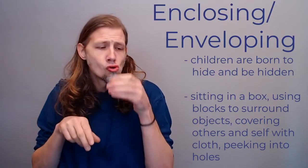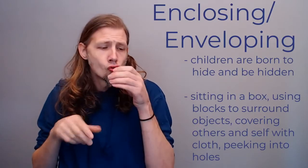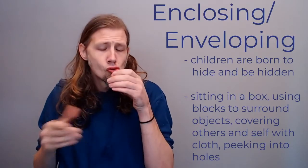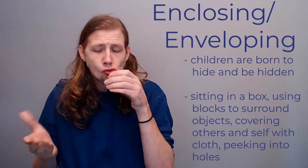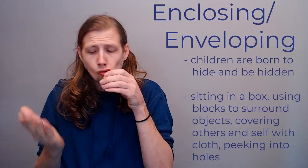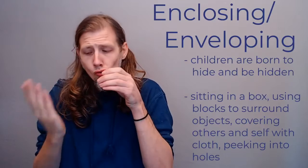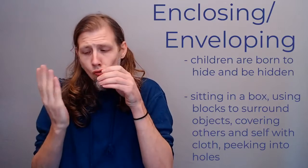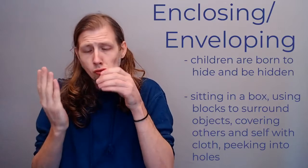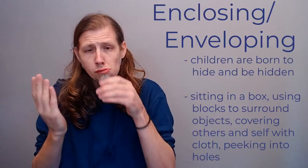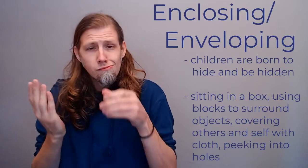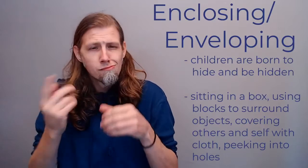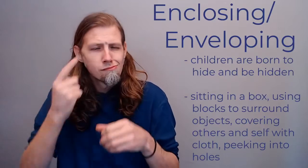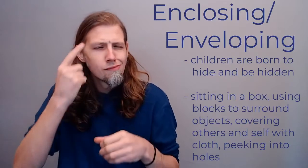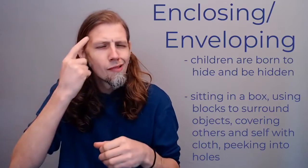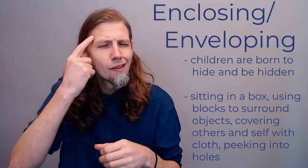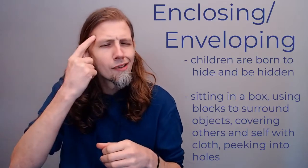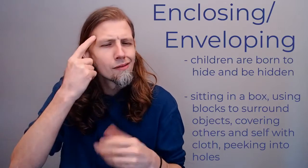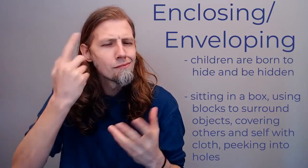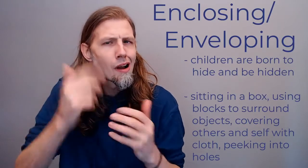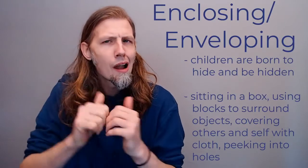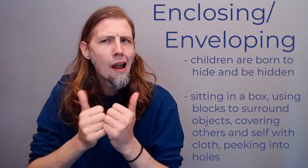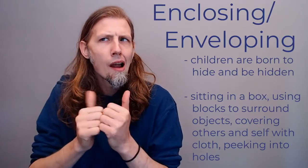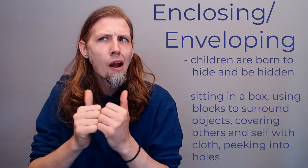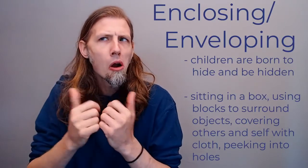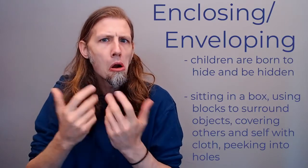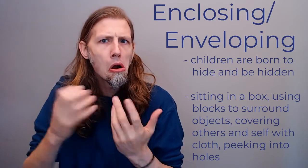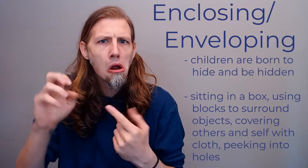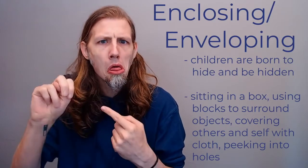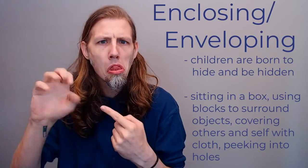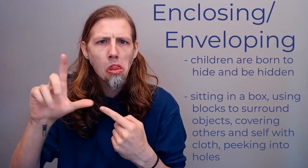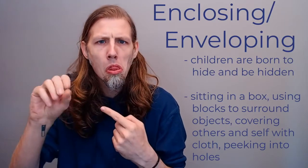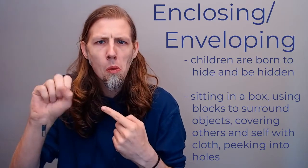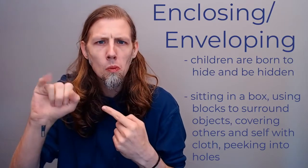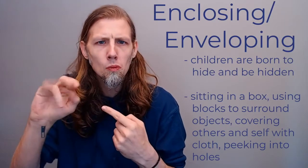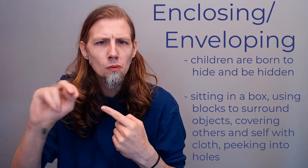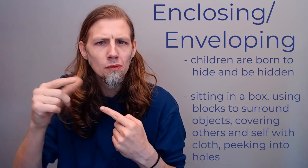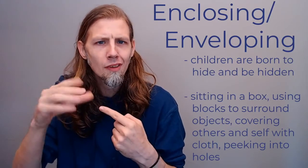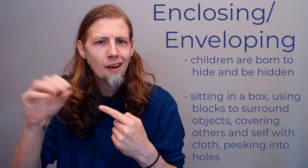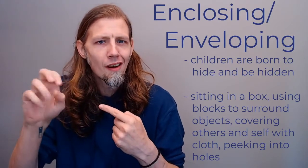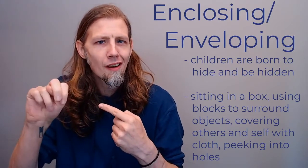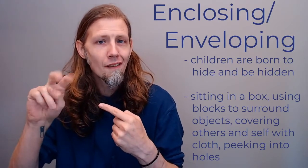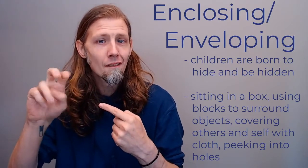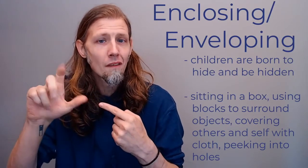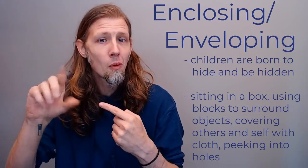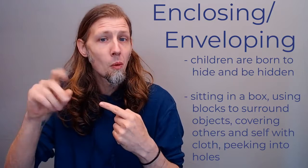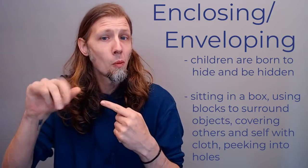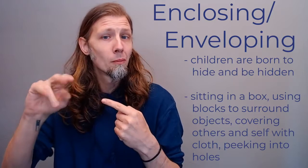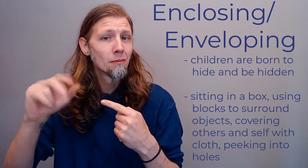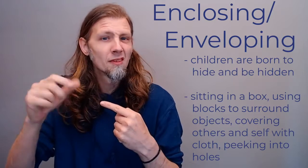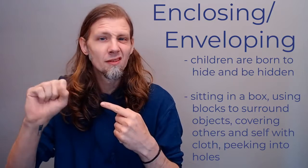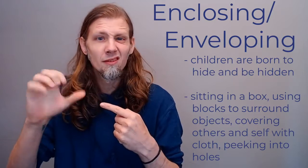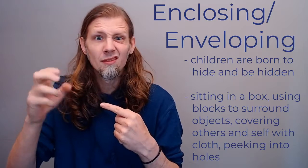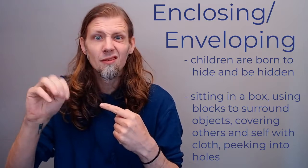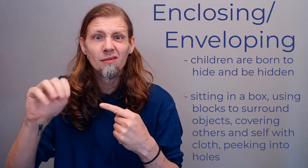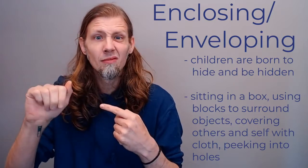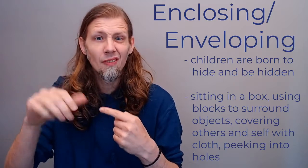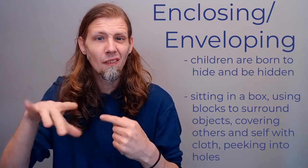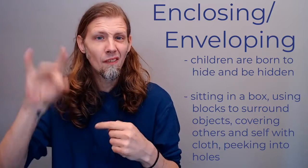your cocoa, think about how the enclosing and enveloping schema is naturally found in